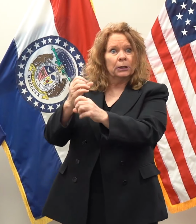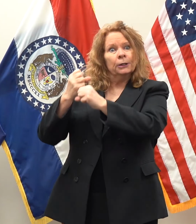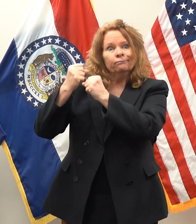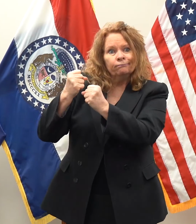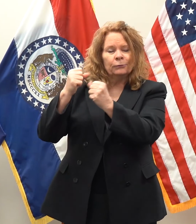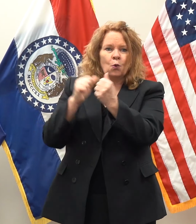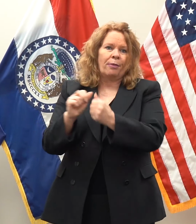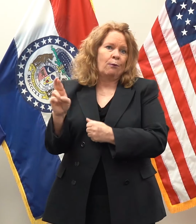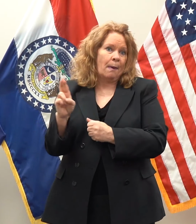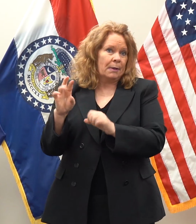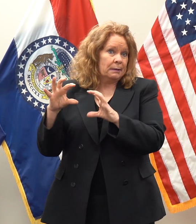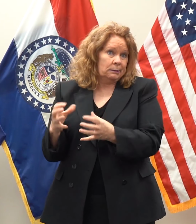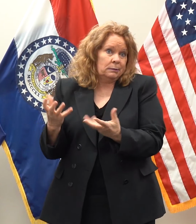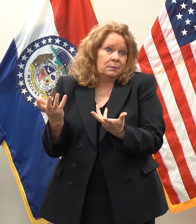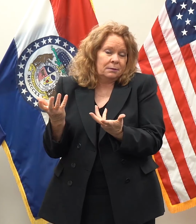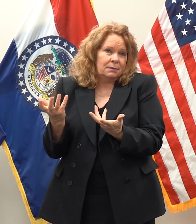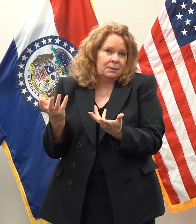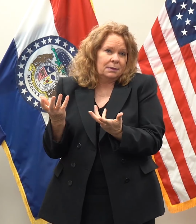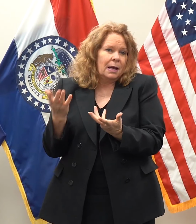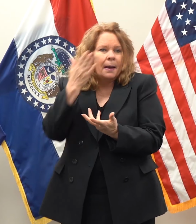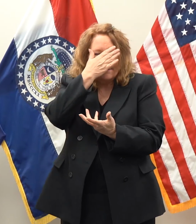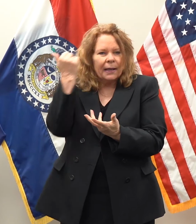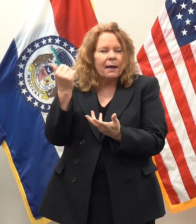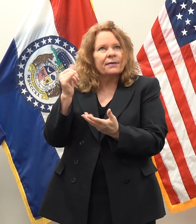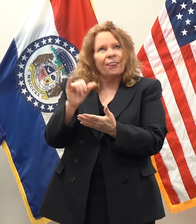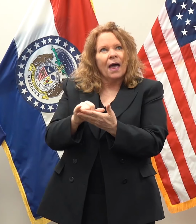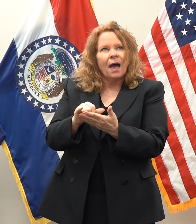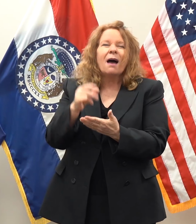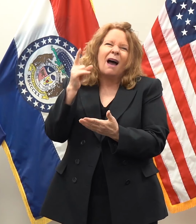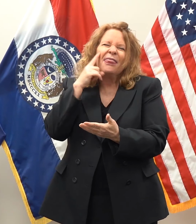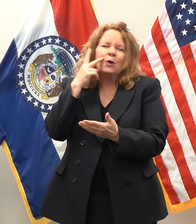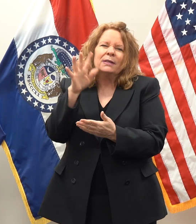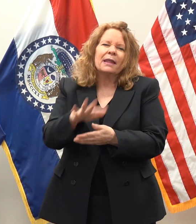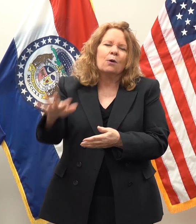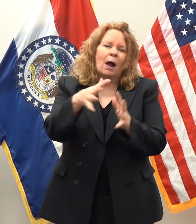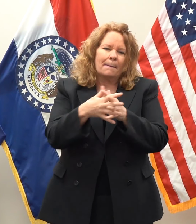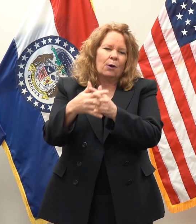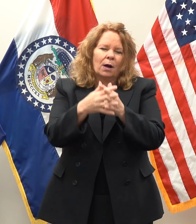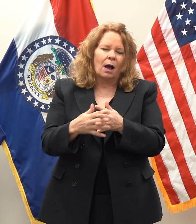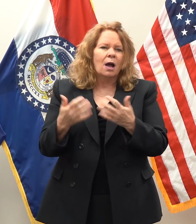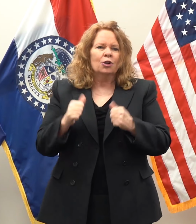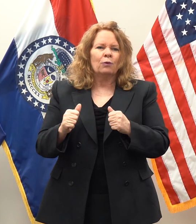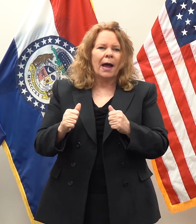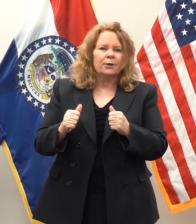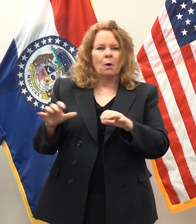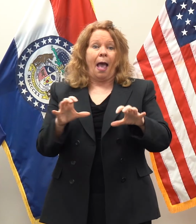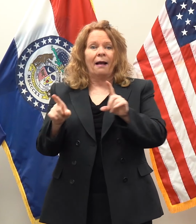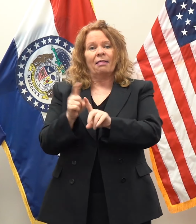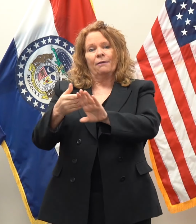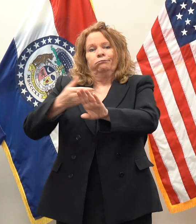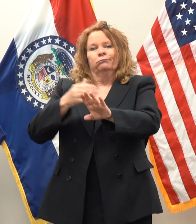Party, because that, you know, I think we see that across the country, see people try to act like the former